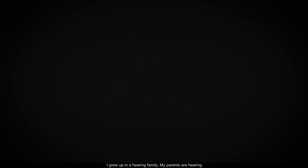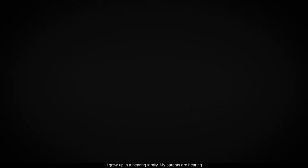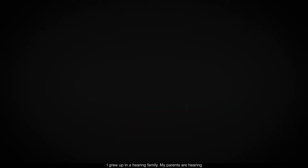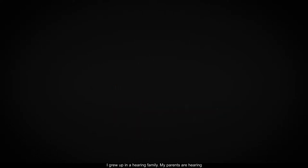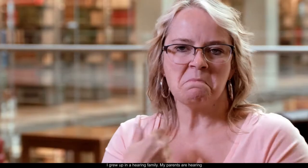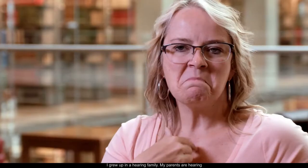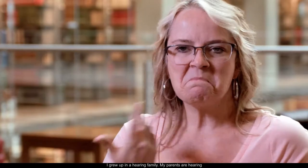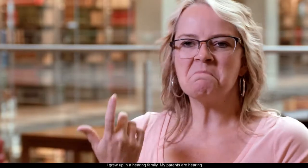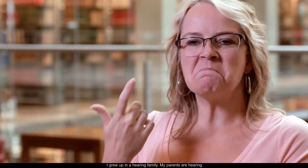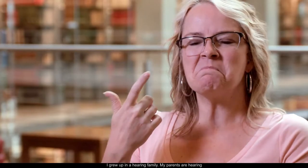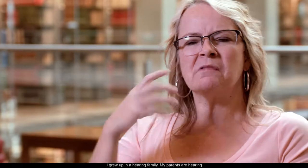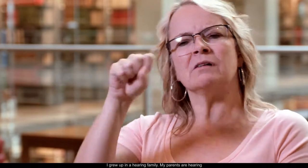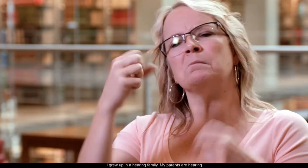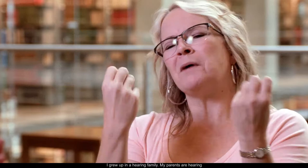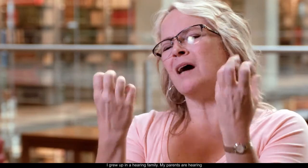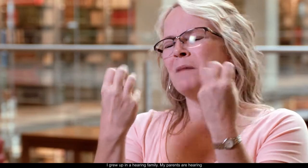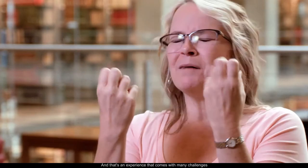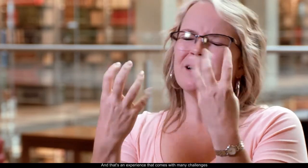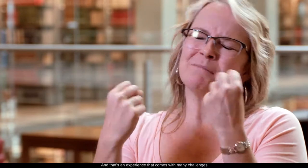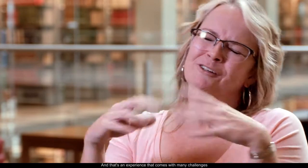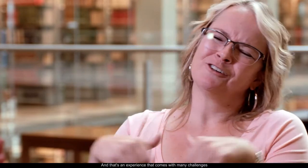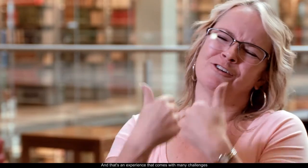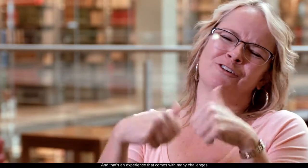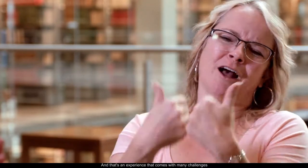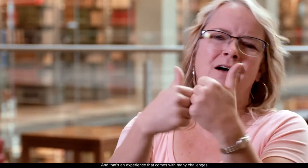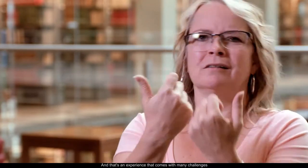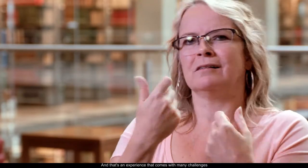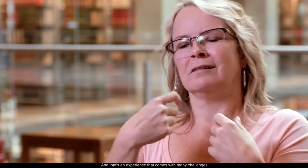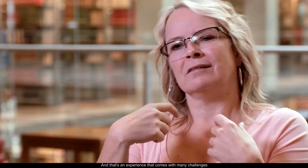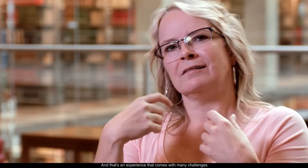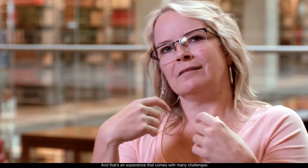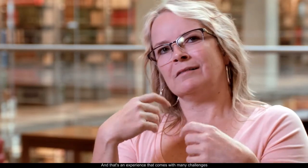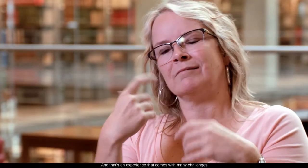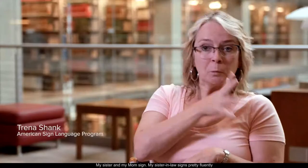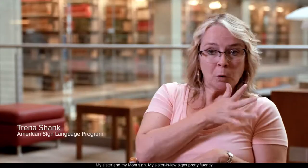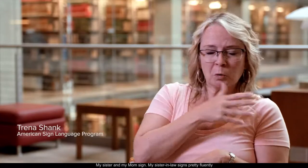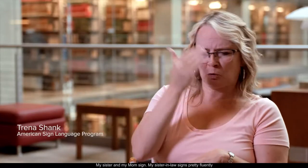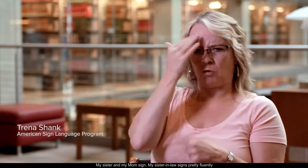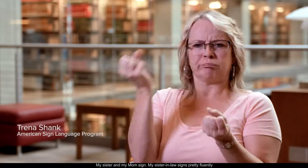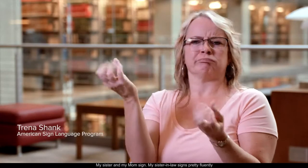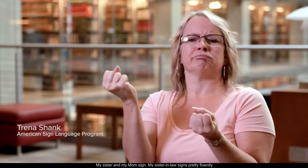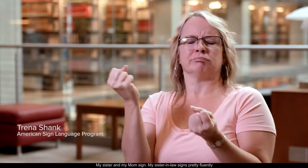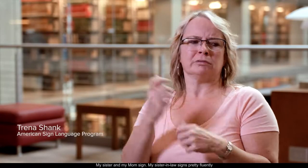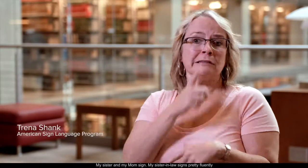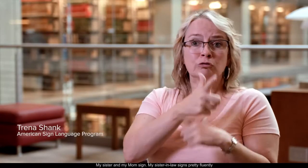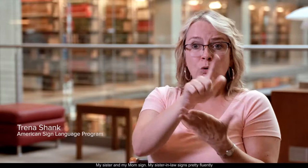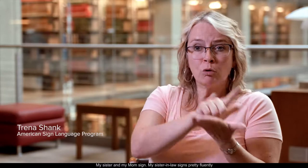I grew up in a hearing family, my parents are hearing, and that's an experience that comes with many challenges. My sister and my mom sign,